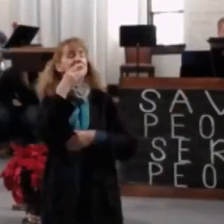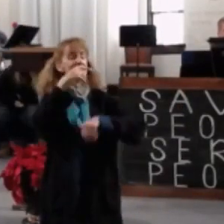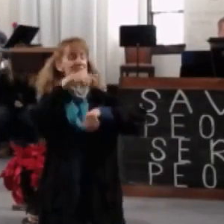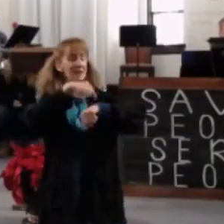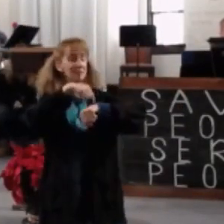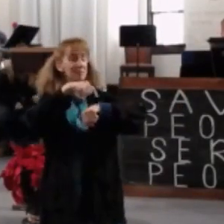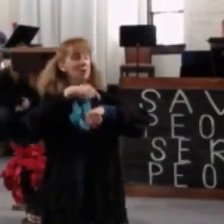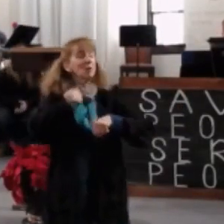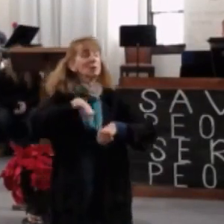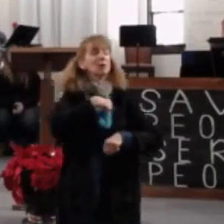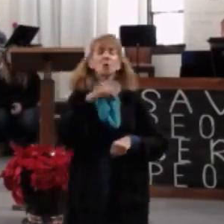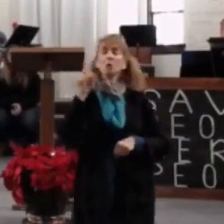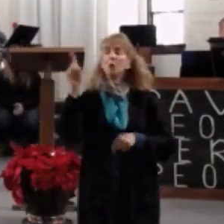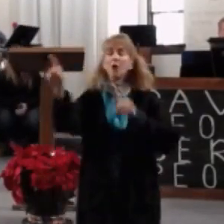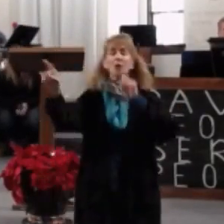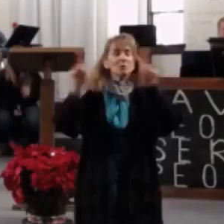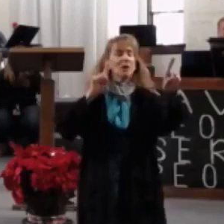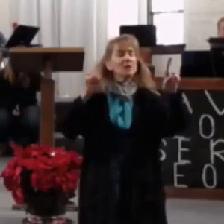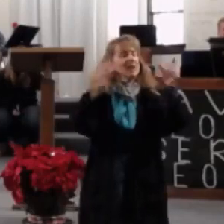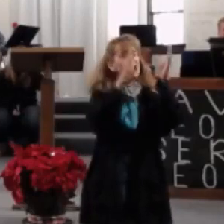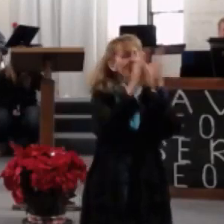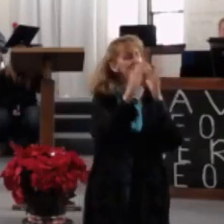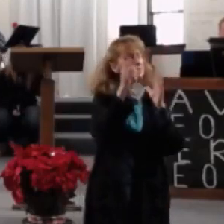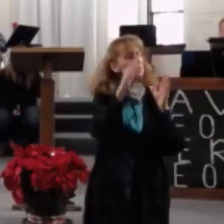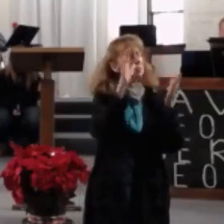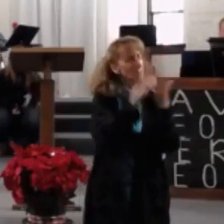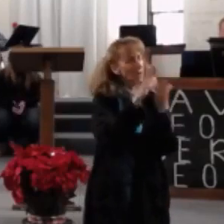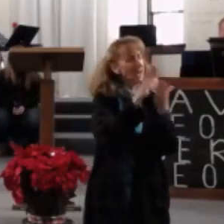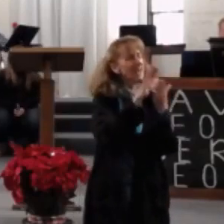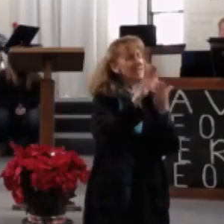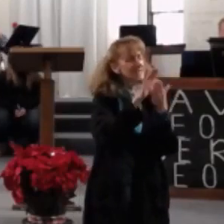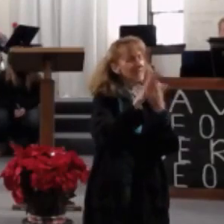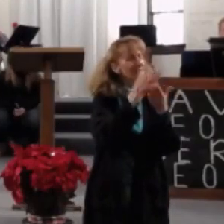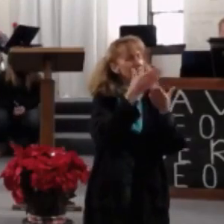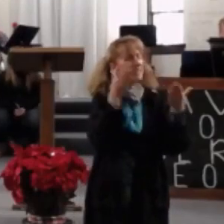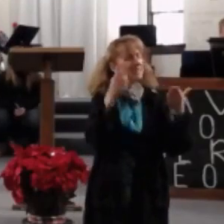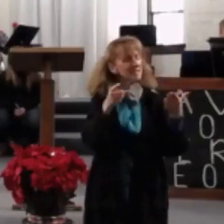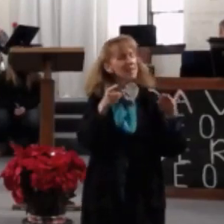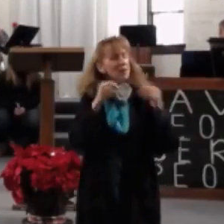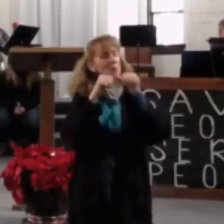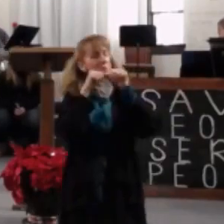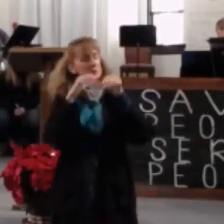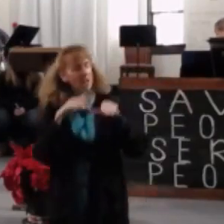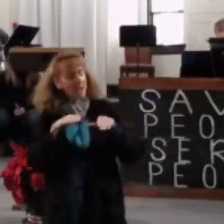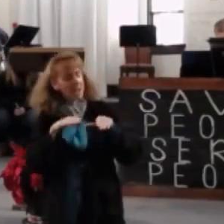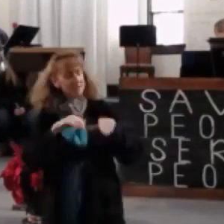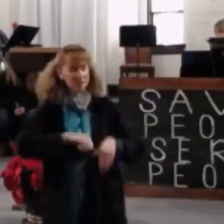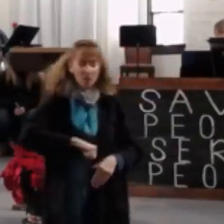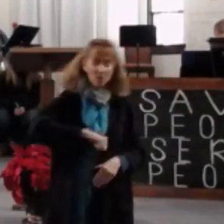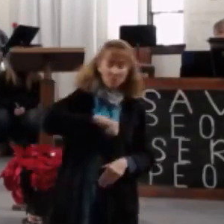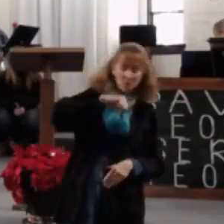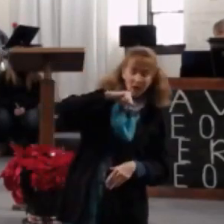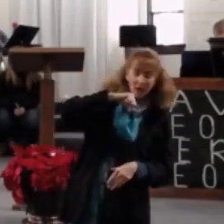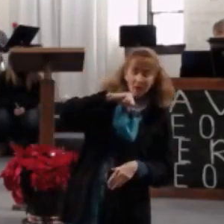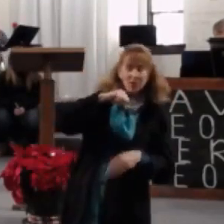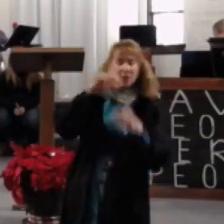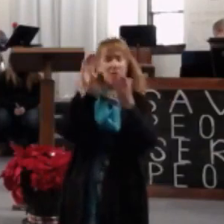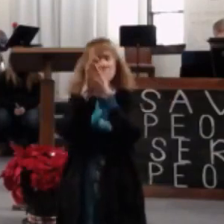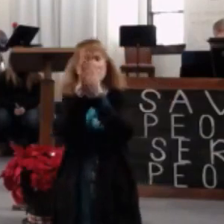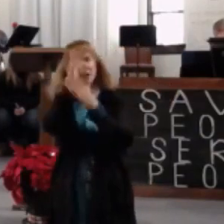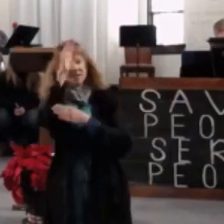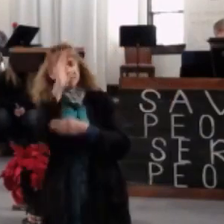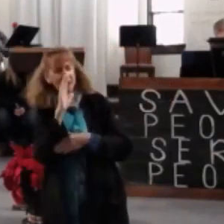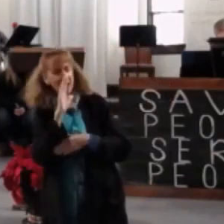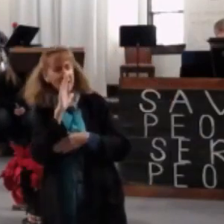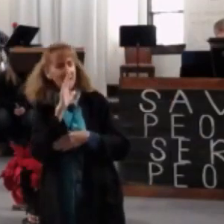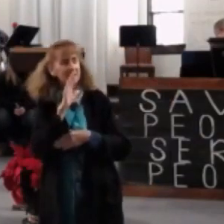and walk around like a game show host, and we get to talk about the things in our life that we're proud of, that we want to praise God for. We have a